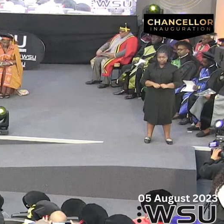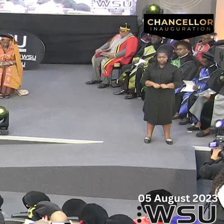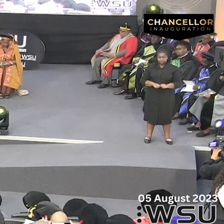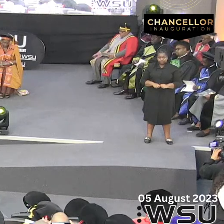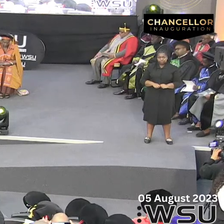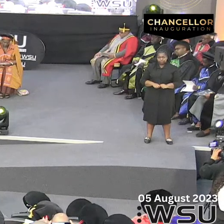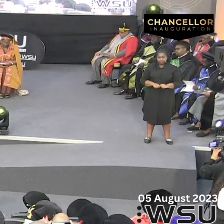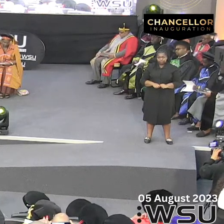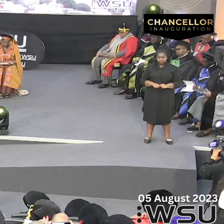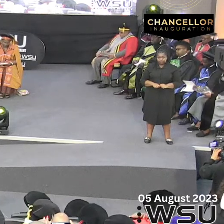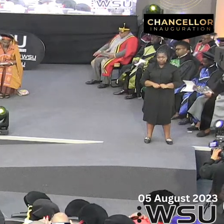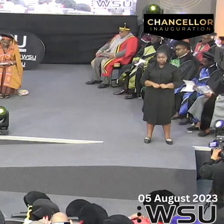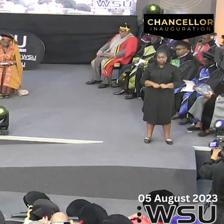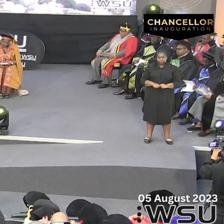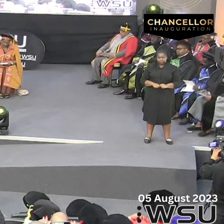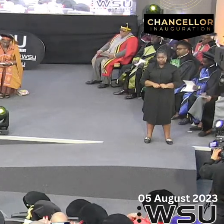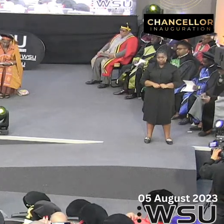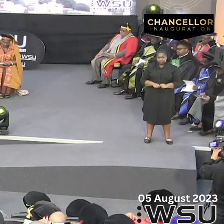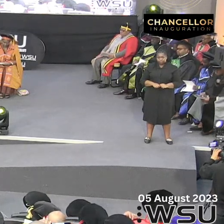lineslanu.